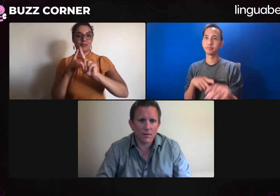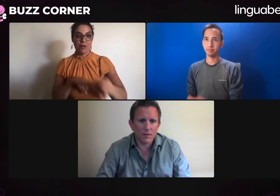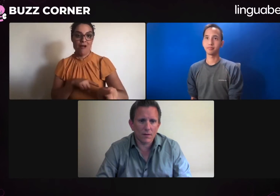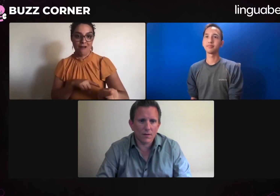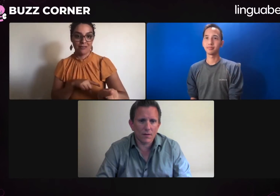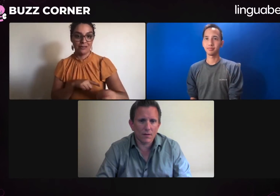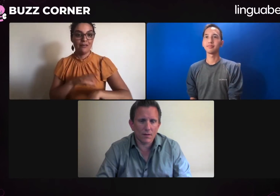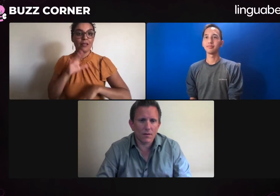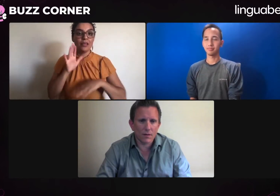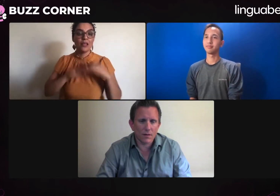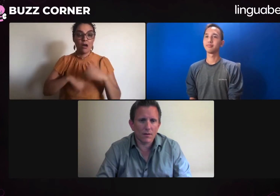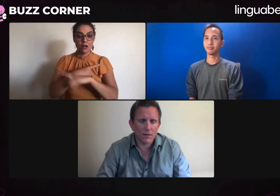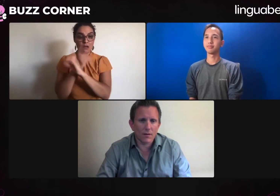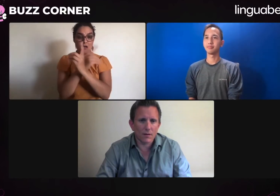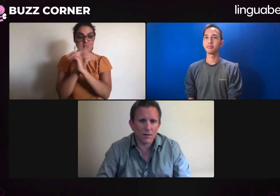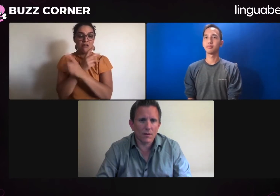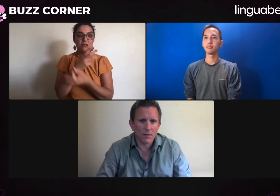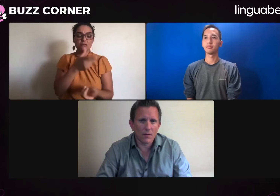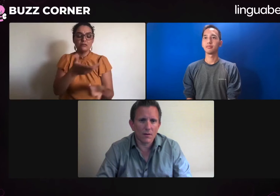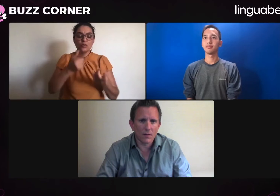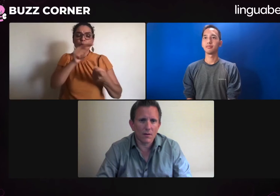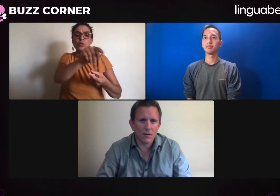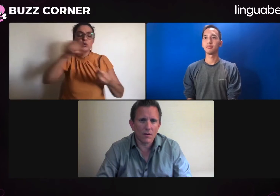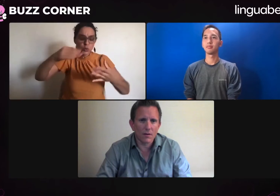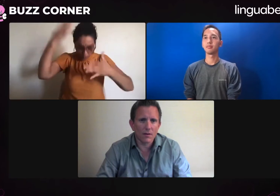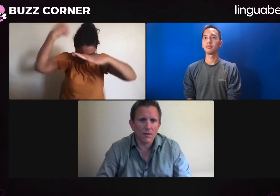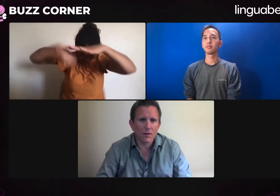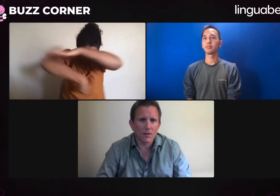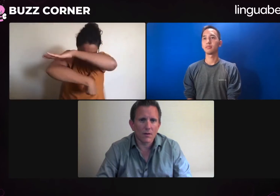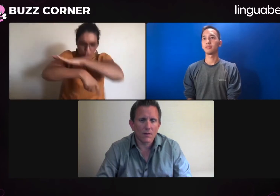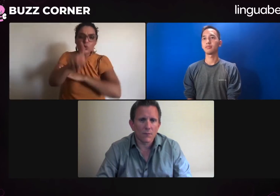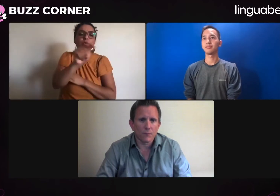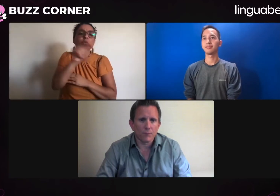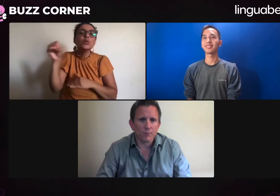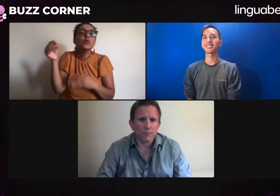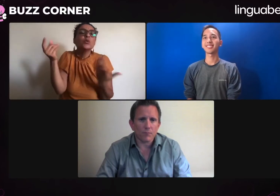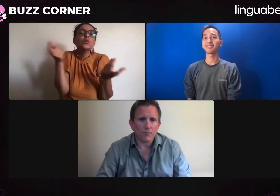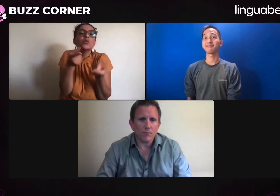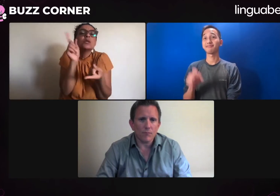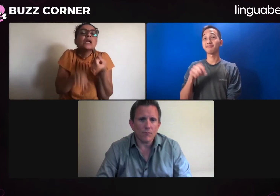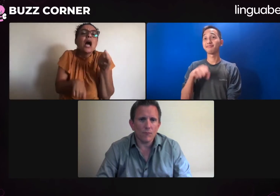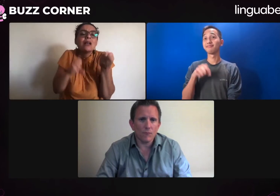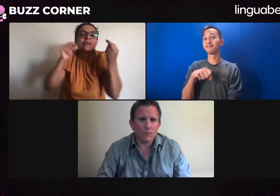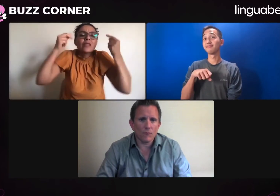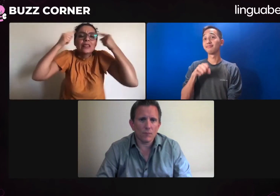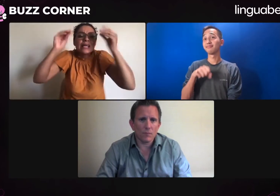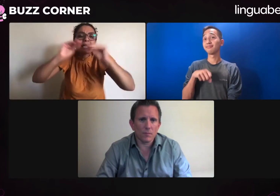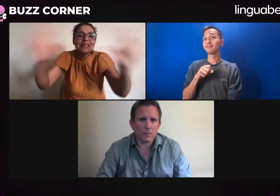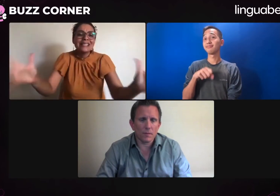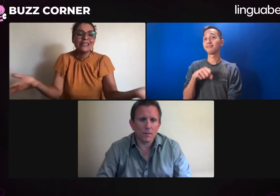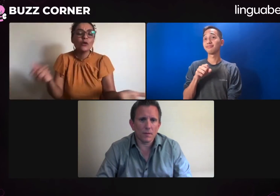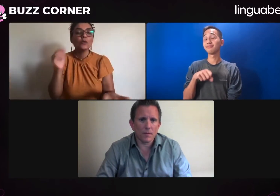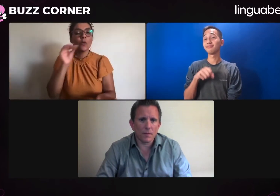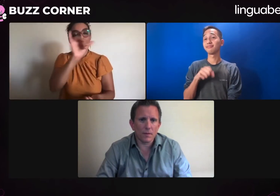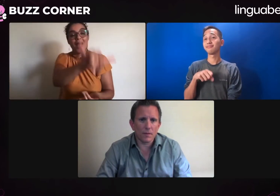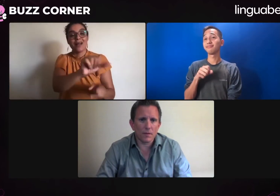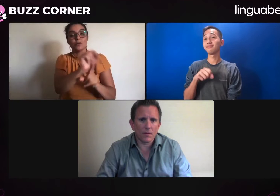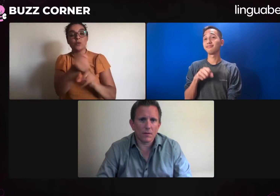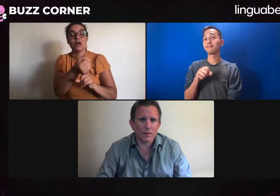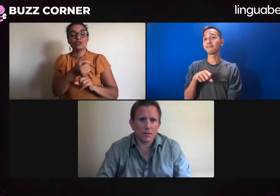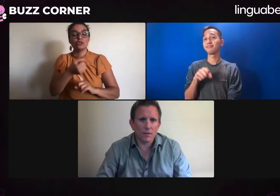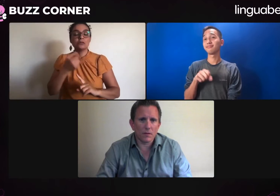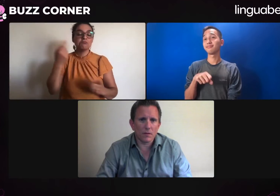process what just happened and then make a response. Don't be overly defensive and put your head in the sand where you can't even